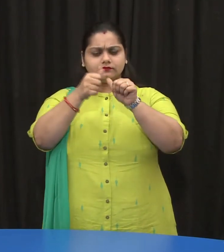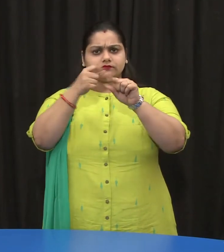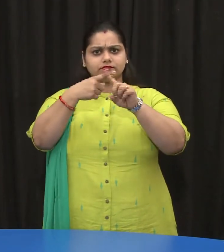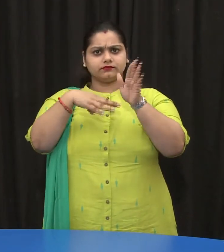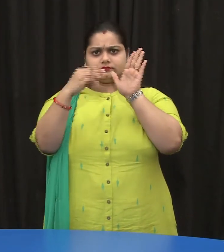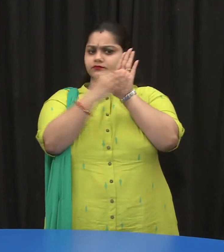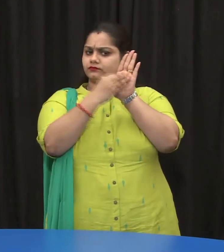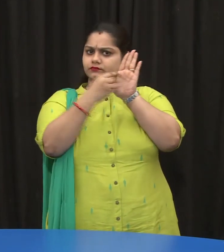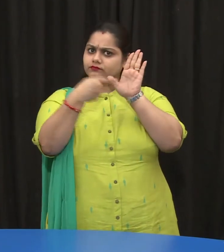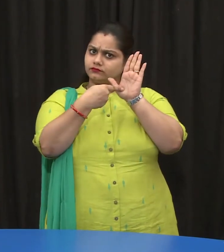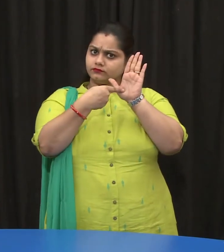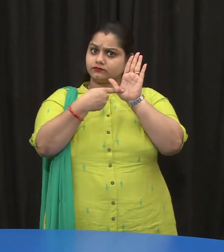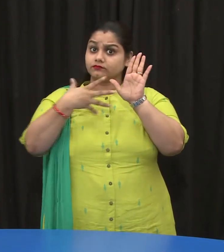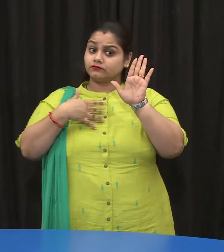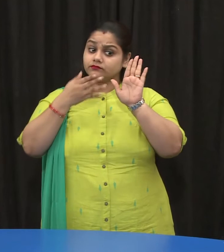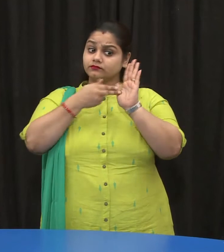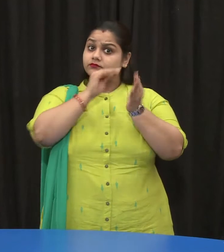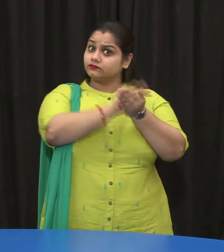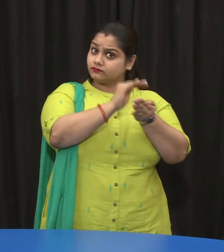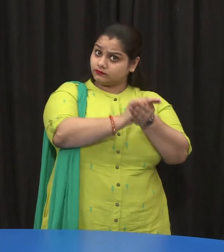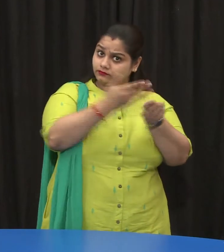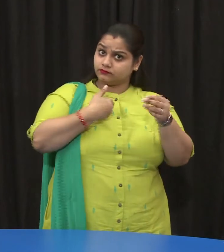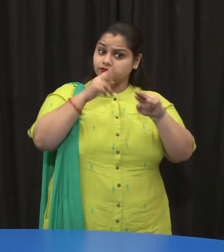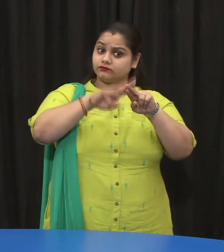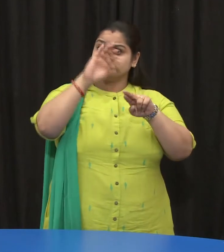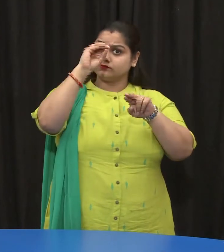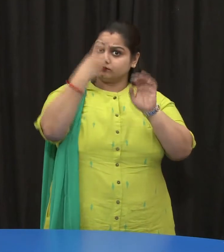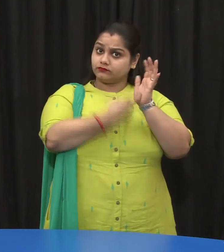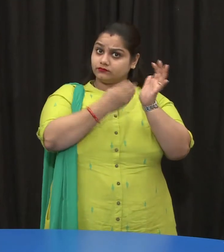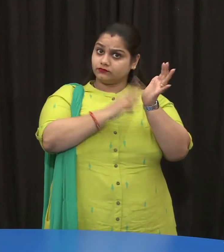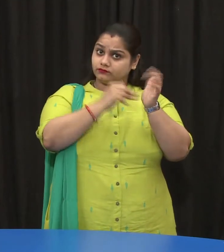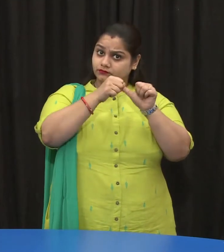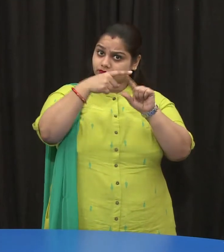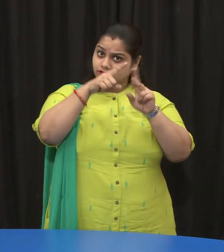and have it formatted using a specific font type,